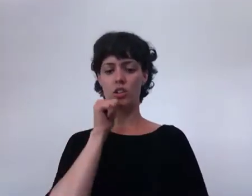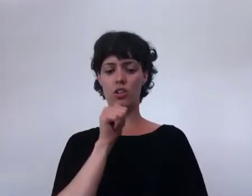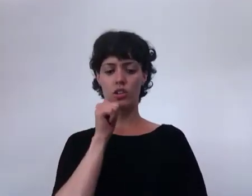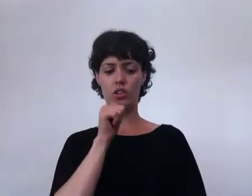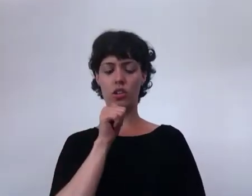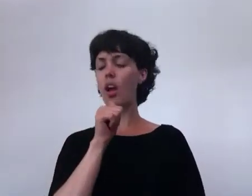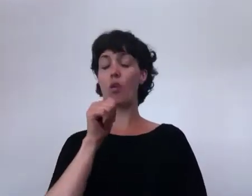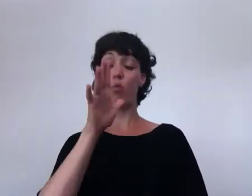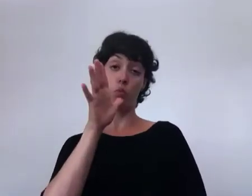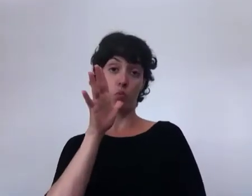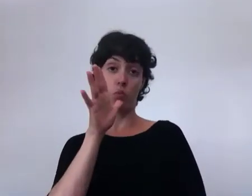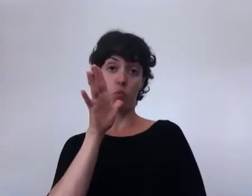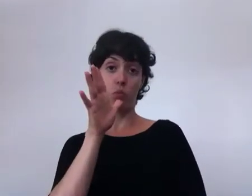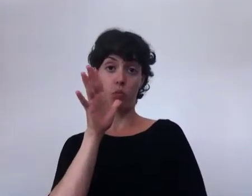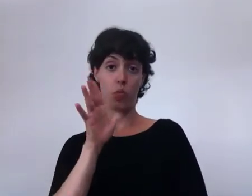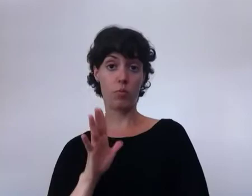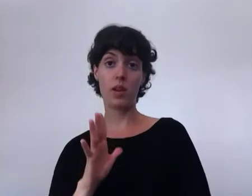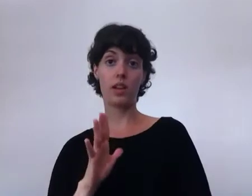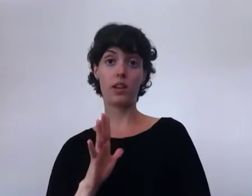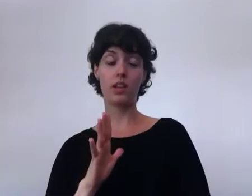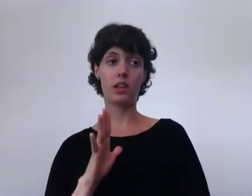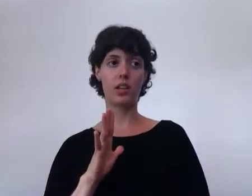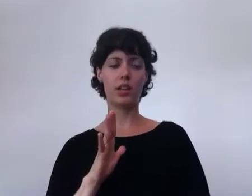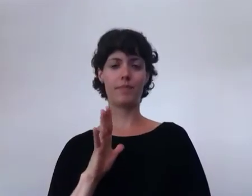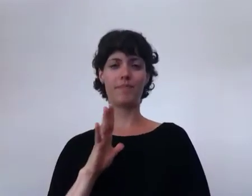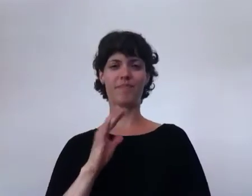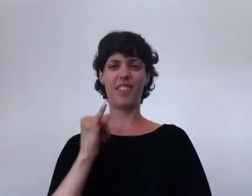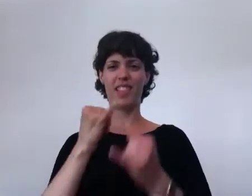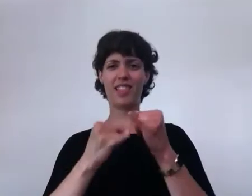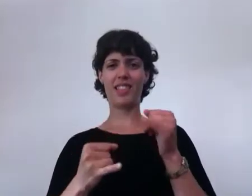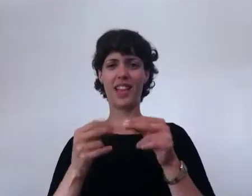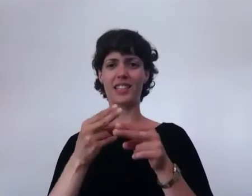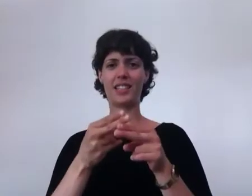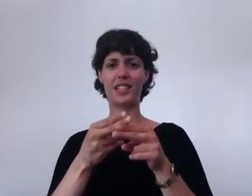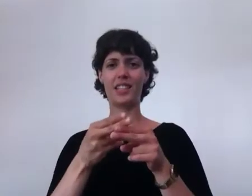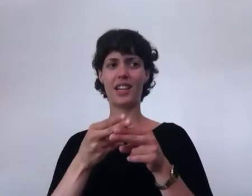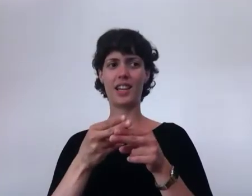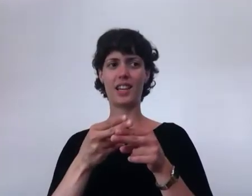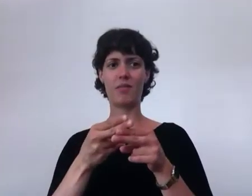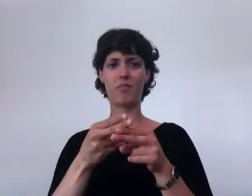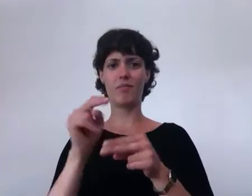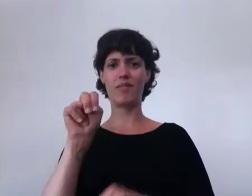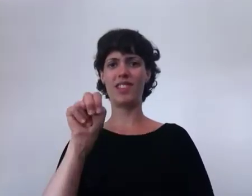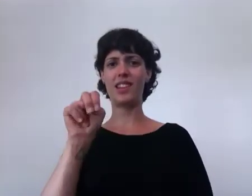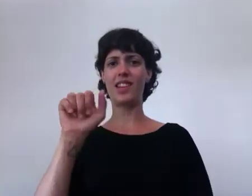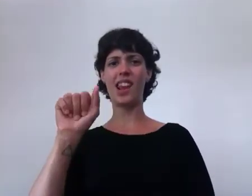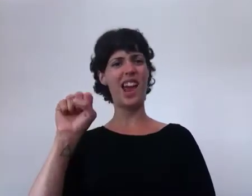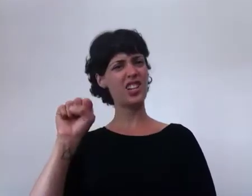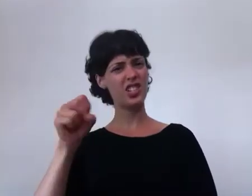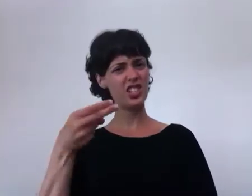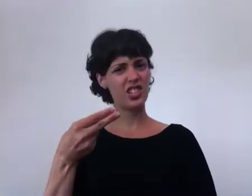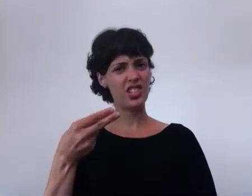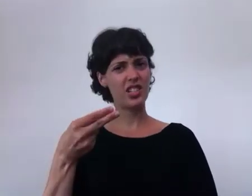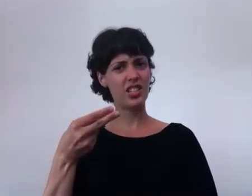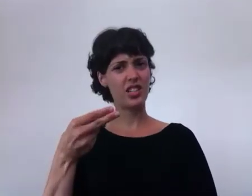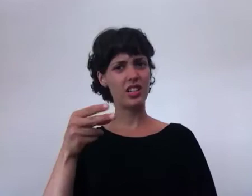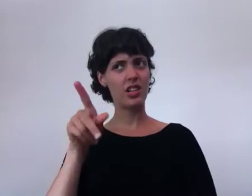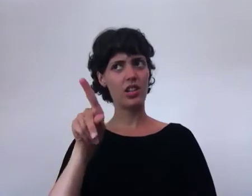We wanted to talk more about the whole question of racial profiling in this case and more broadly. So we're joined now by 2 law professors who've